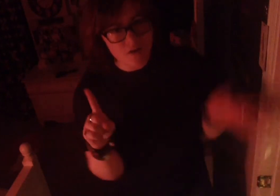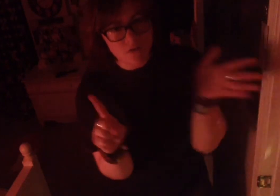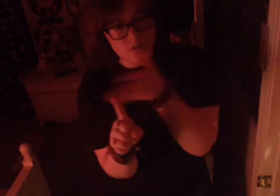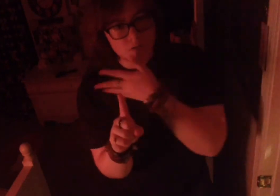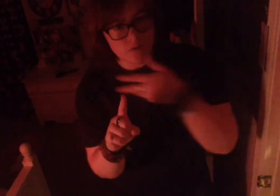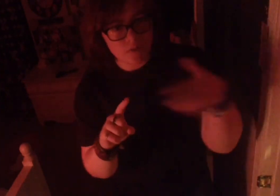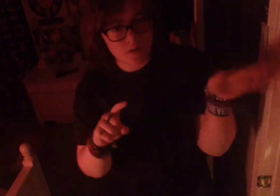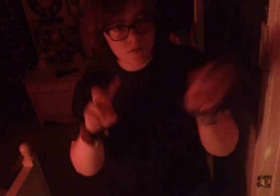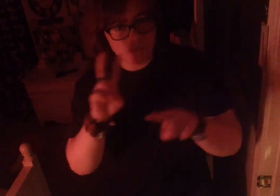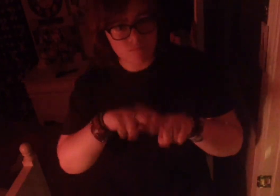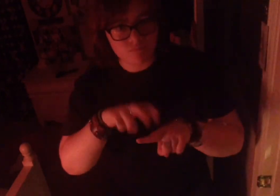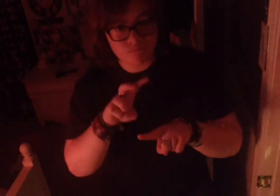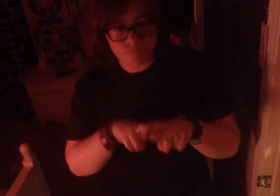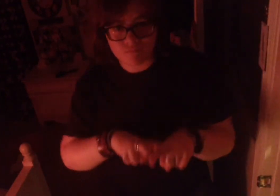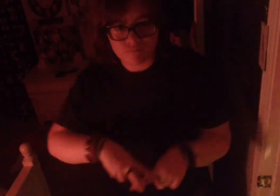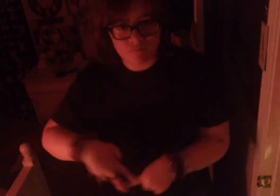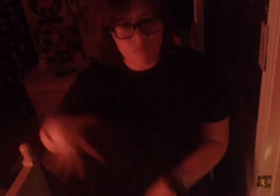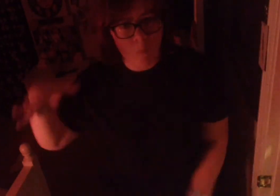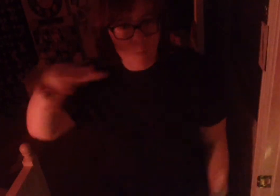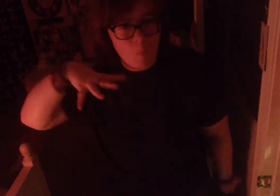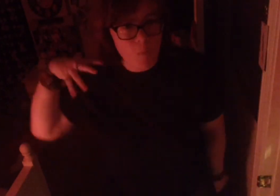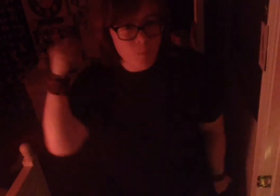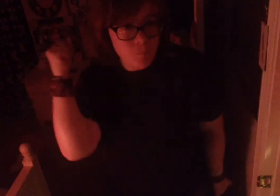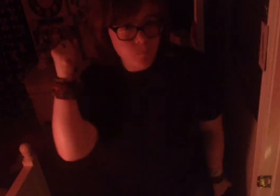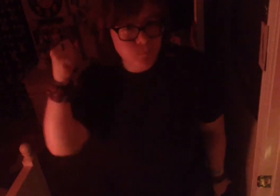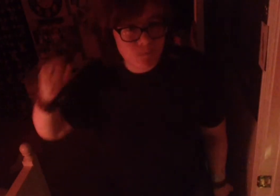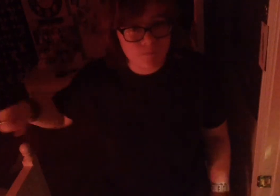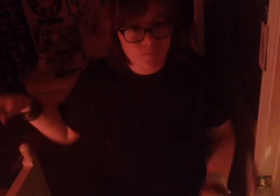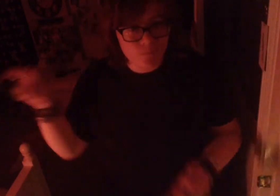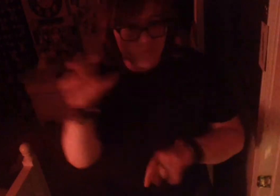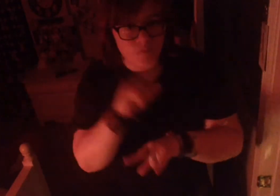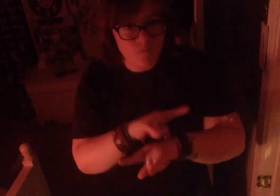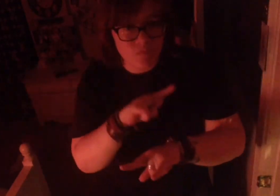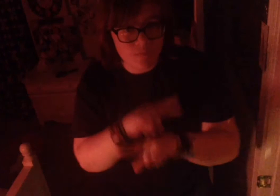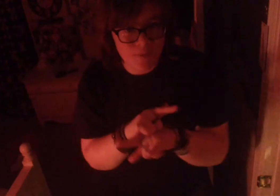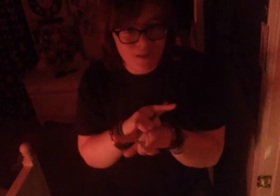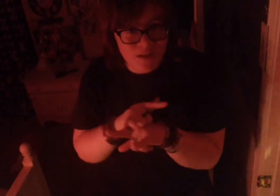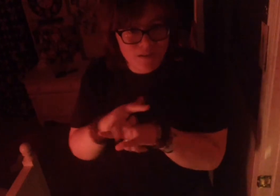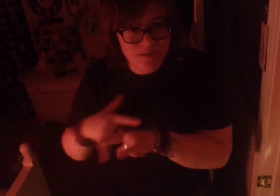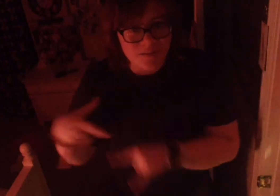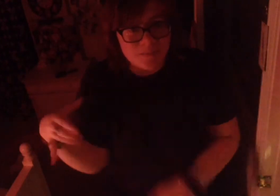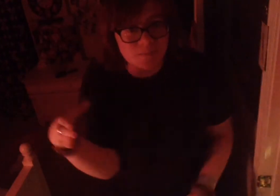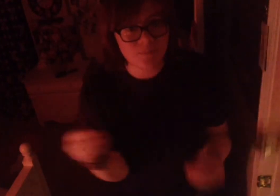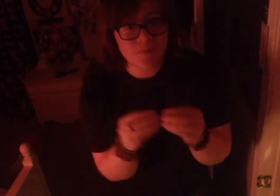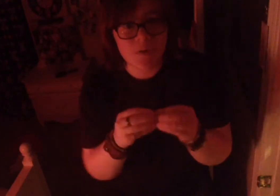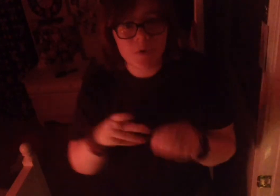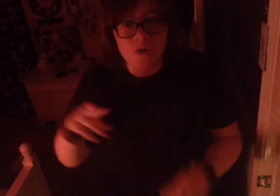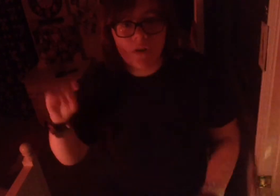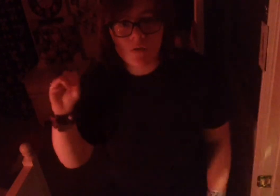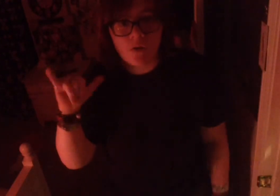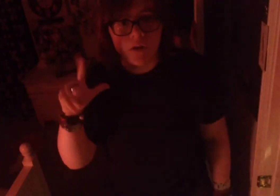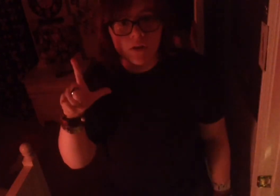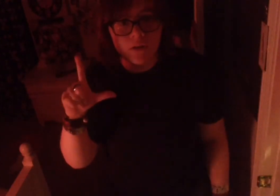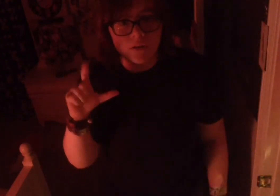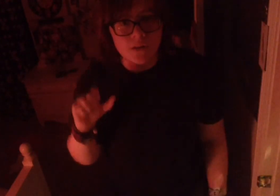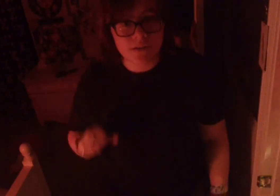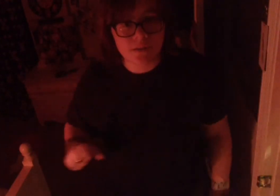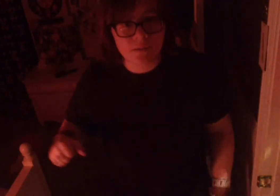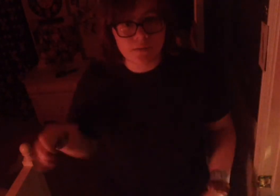Sick of friends on velvet sofas, lavish mansions, vintage wine. I am so much more than royal. Snatch your